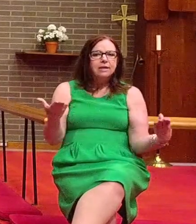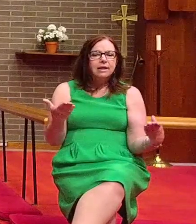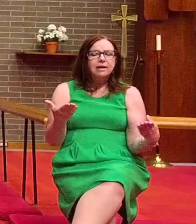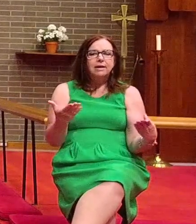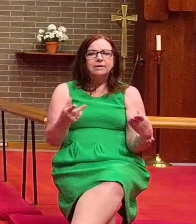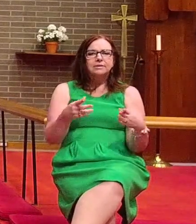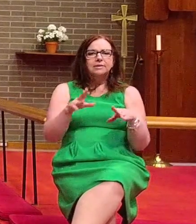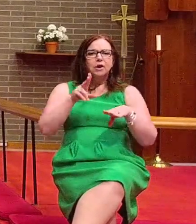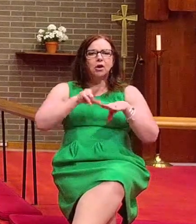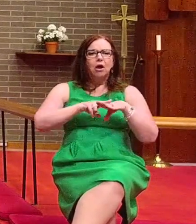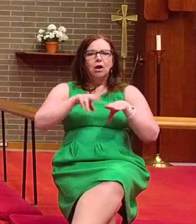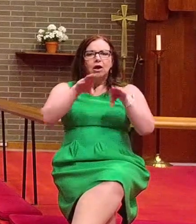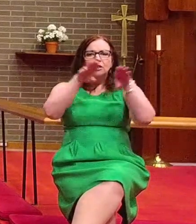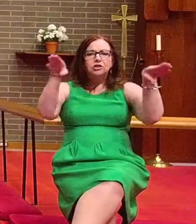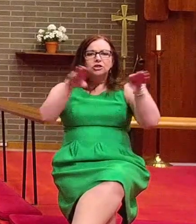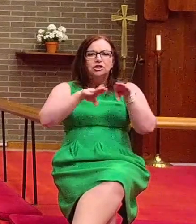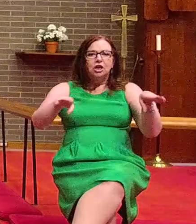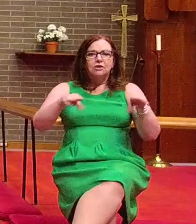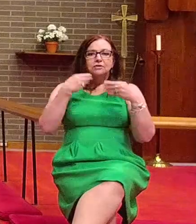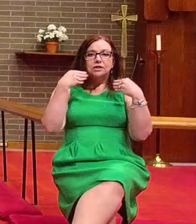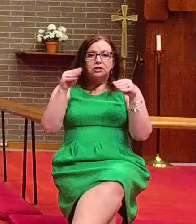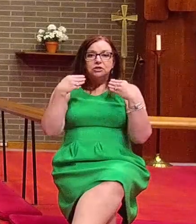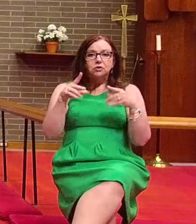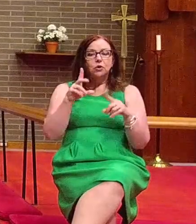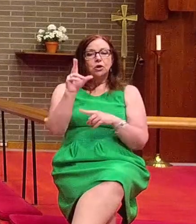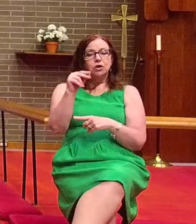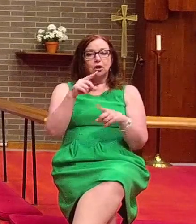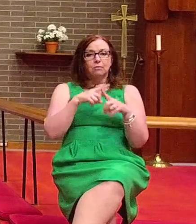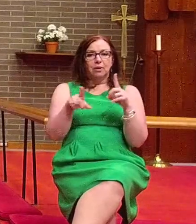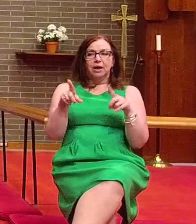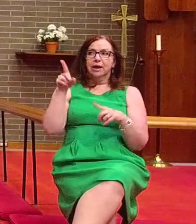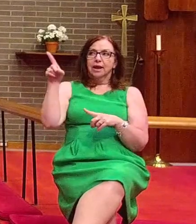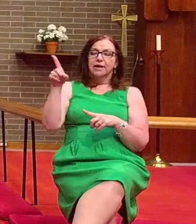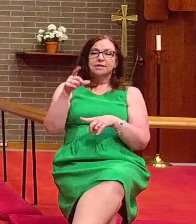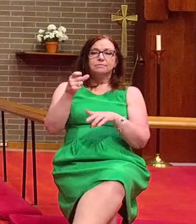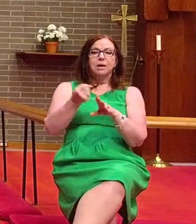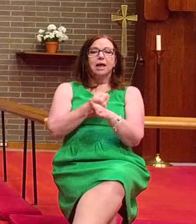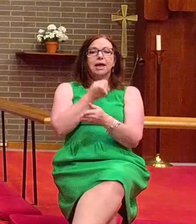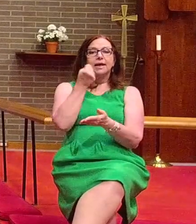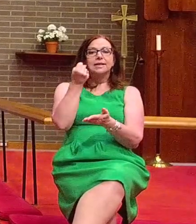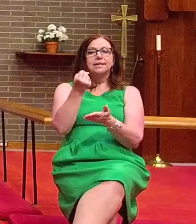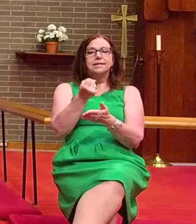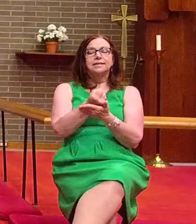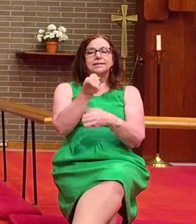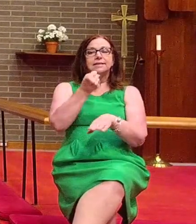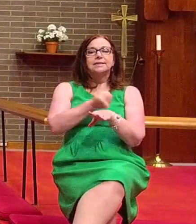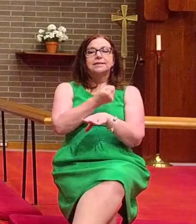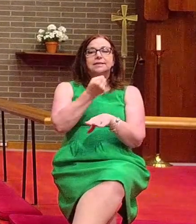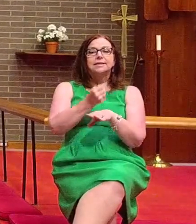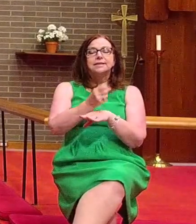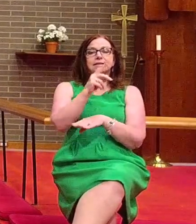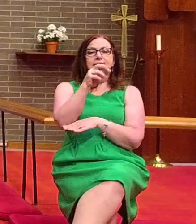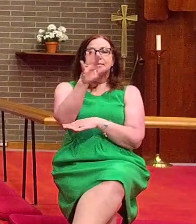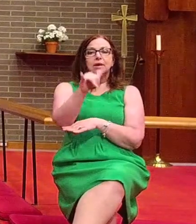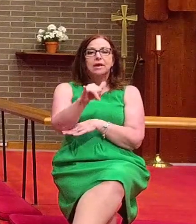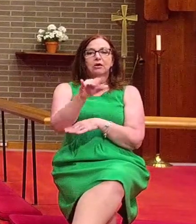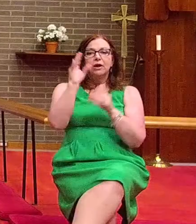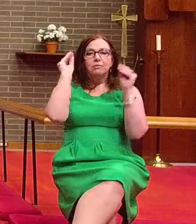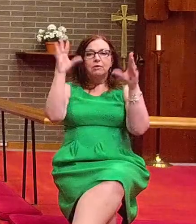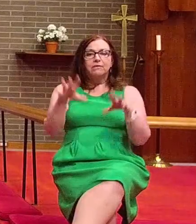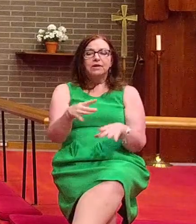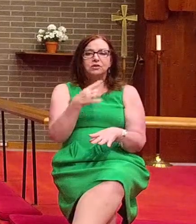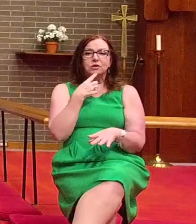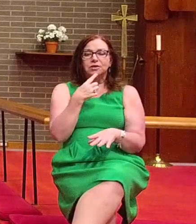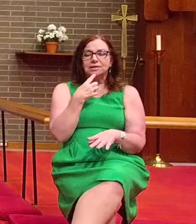on shelves, but as my seminary professor once said, we deliver the goods,